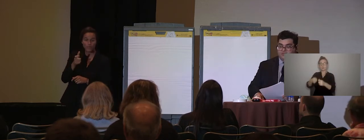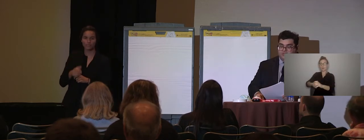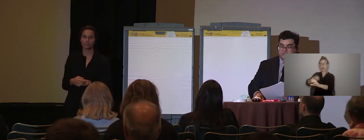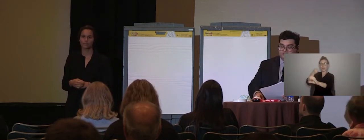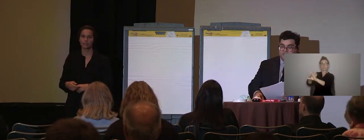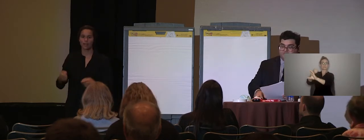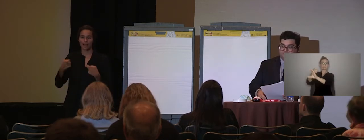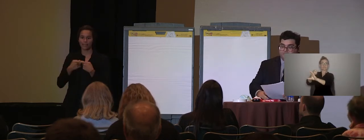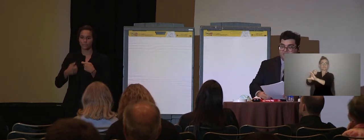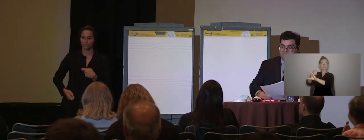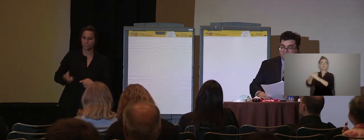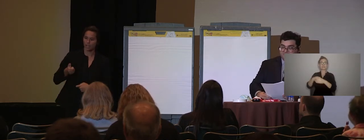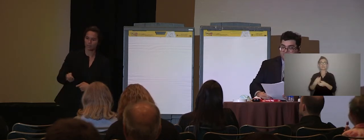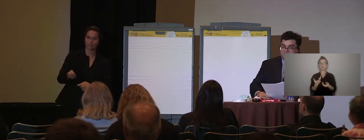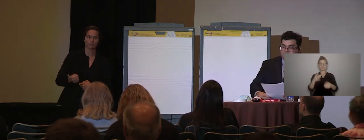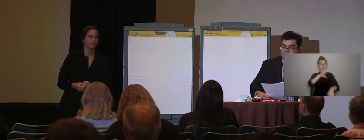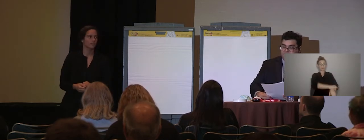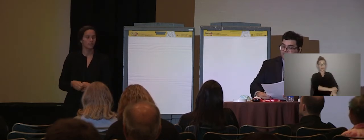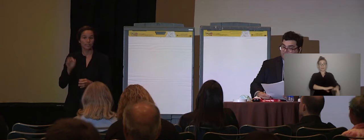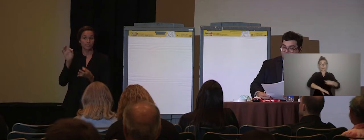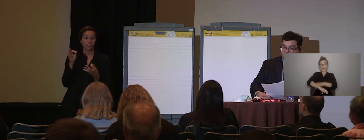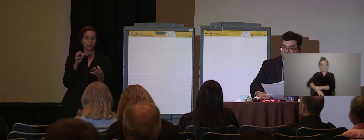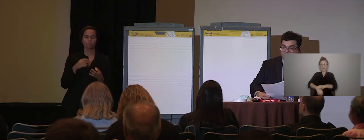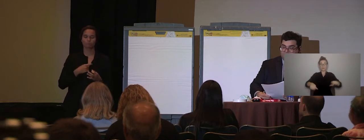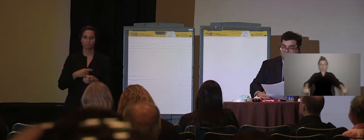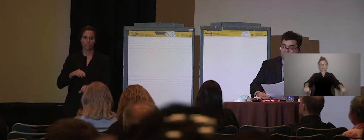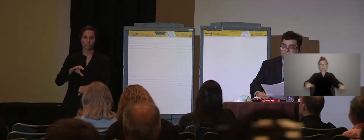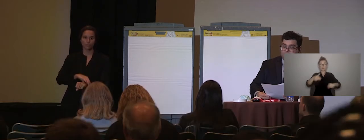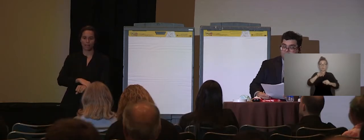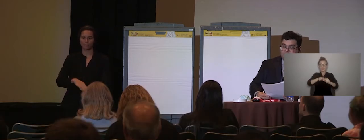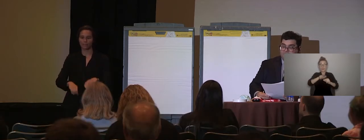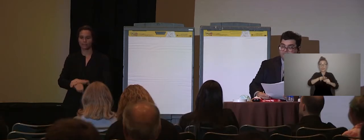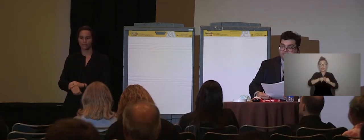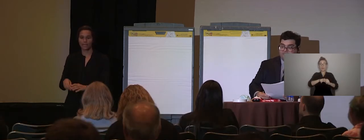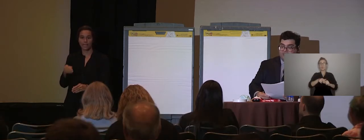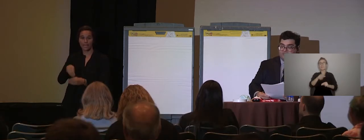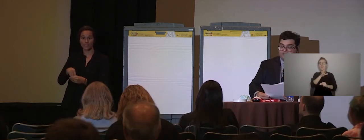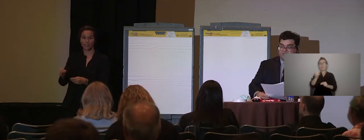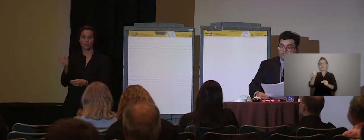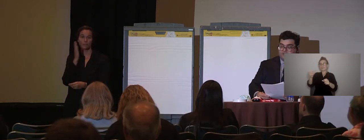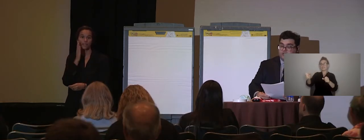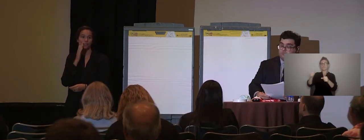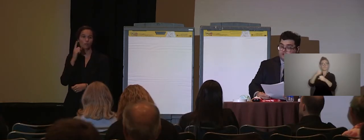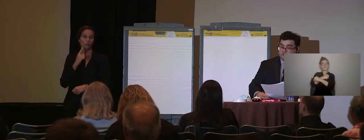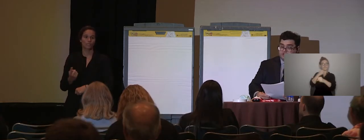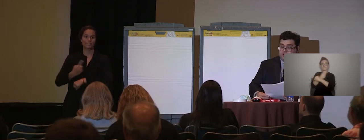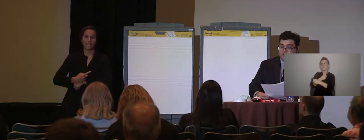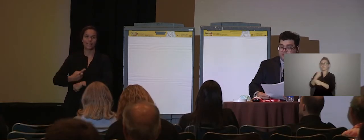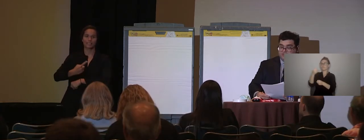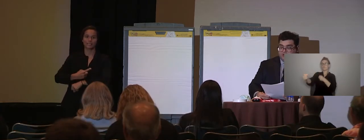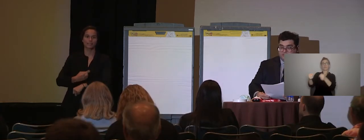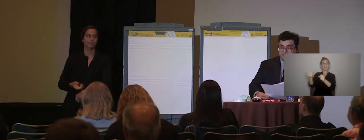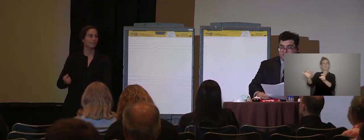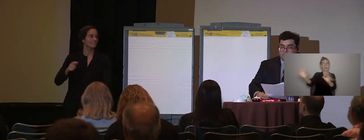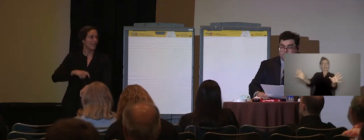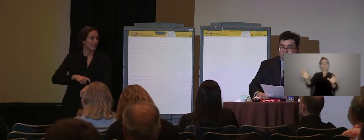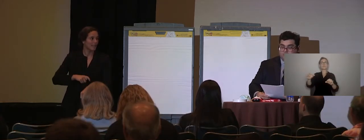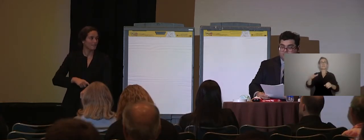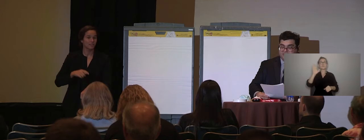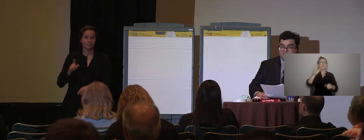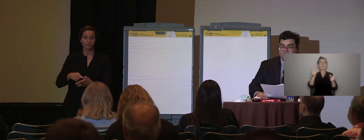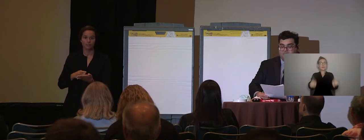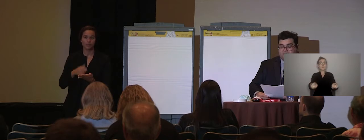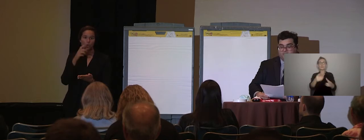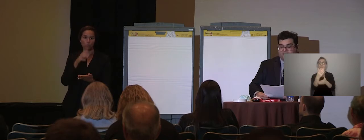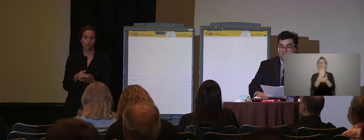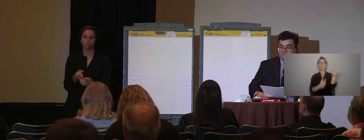devices, the strapping of inmates to chairs and beds for days at a time, and physical violence resulting in broken jaws, noses, and